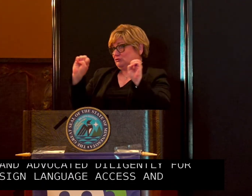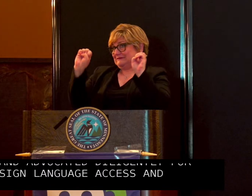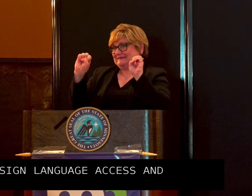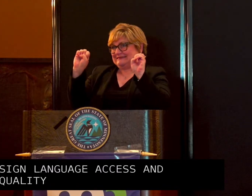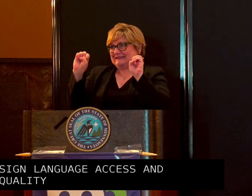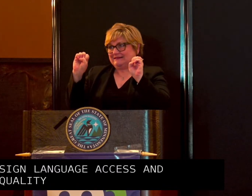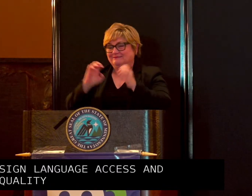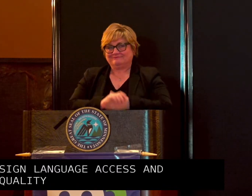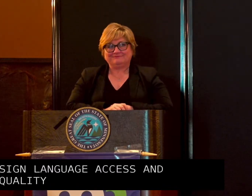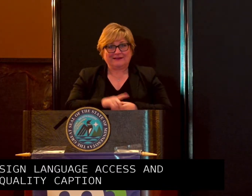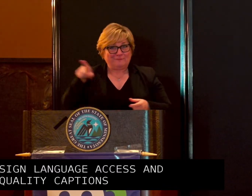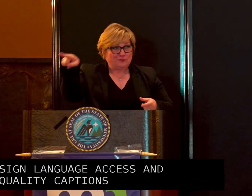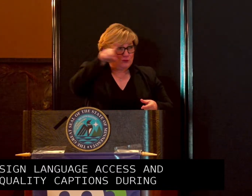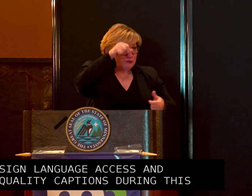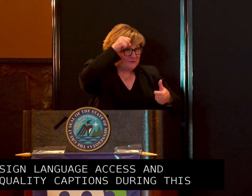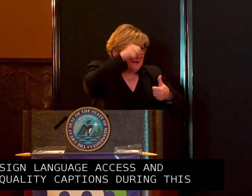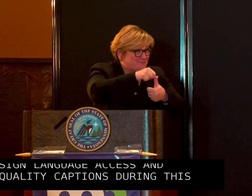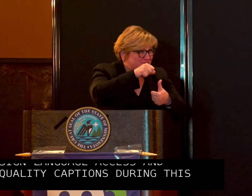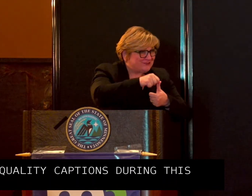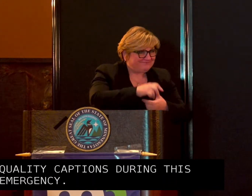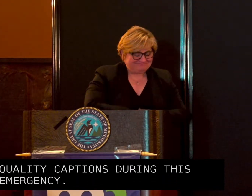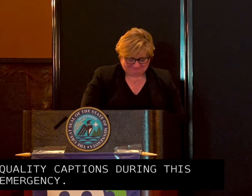during this emergency.